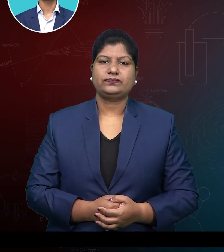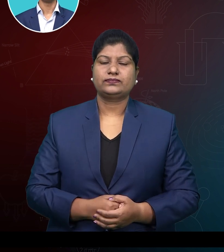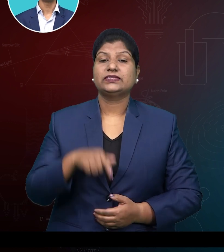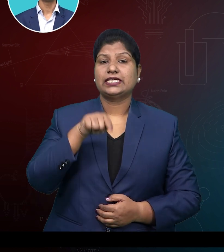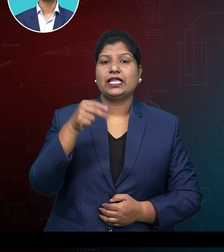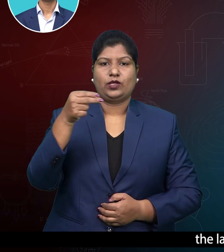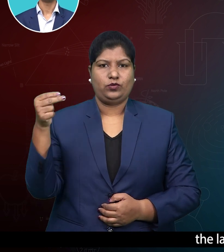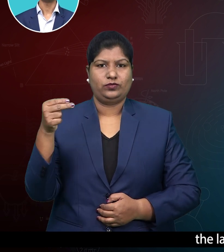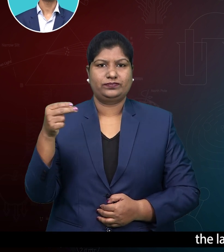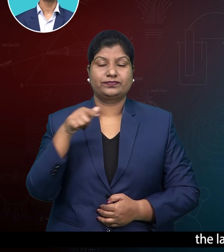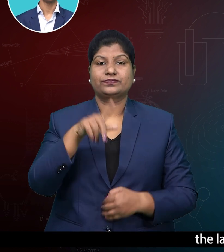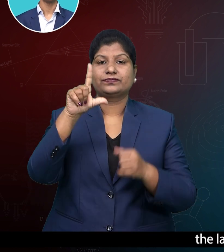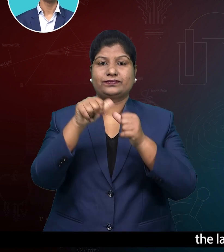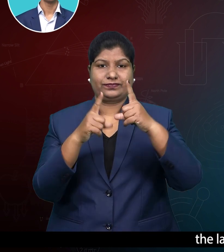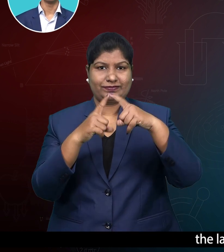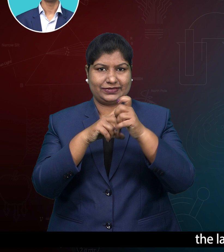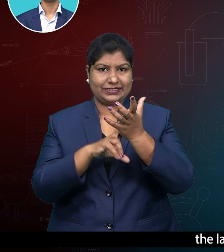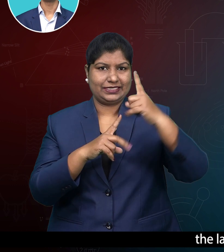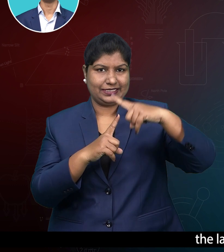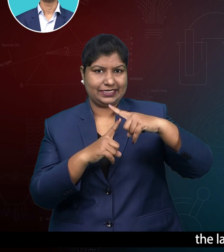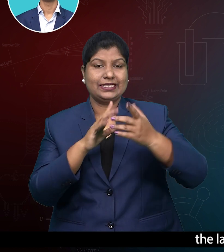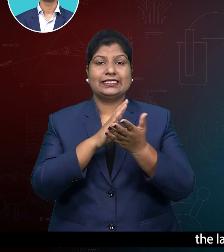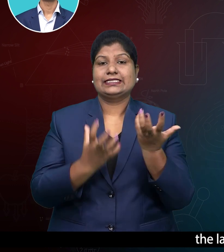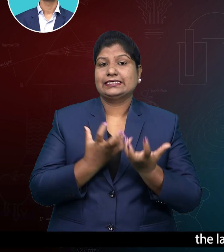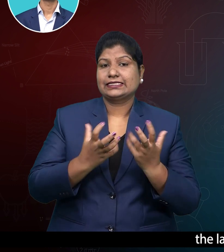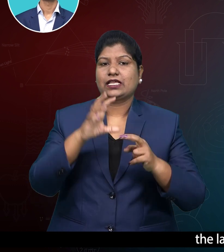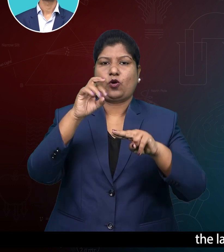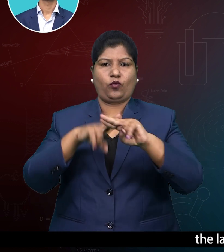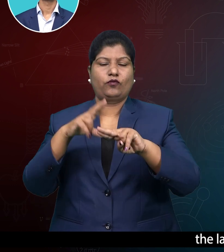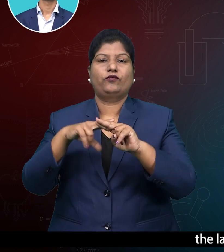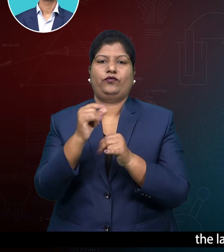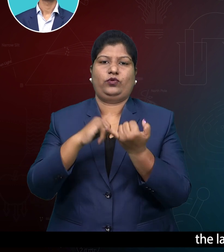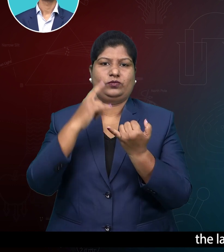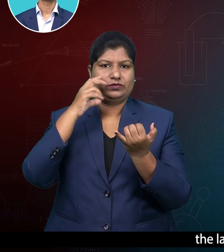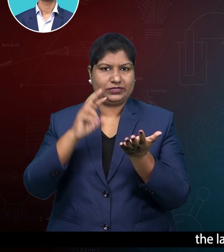It is called the latent heat of fusion.